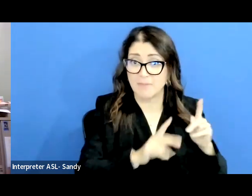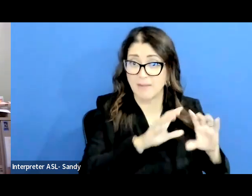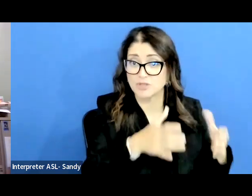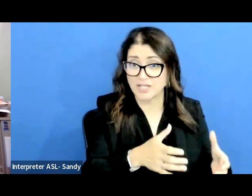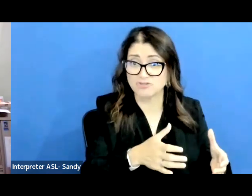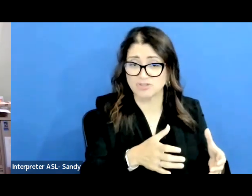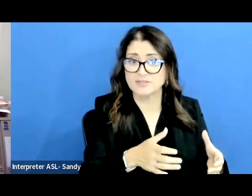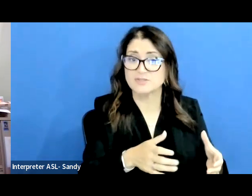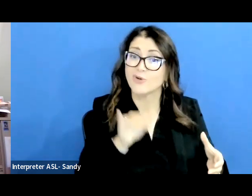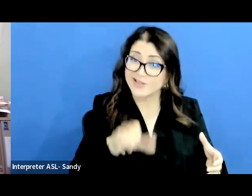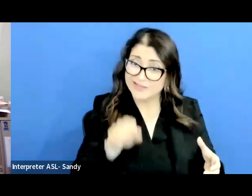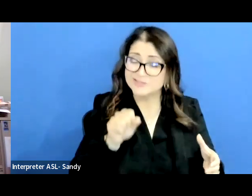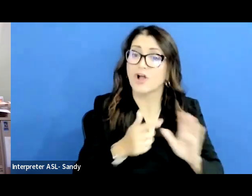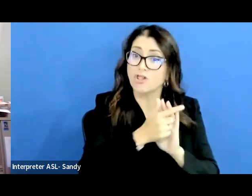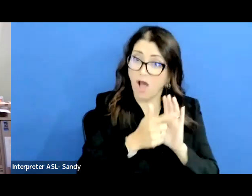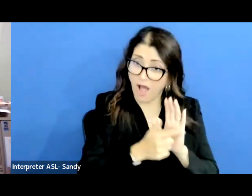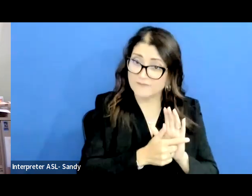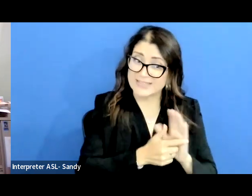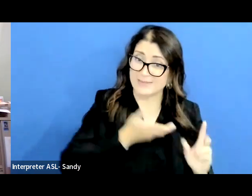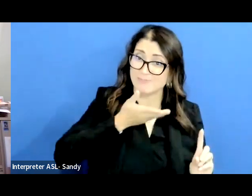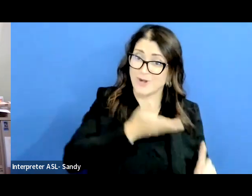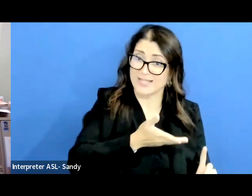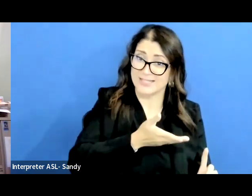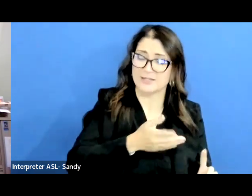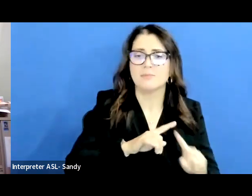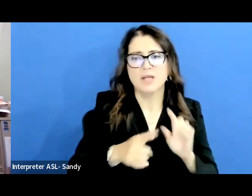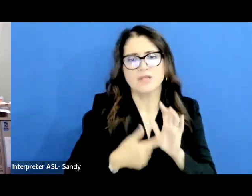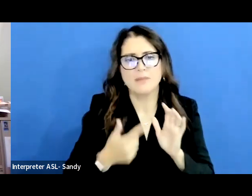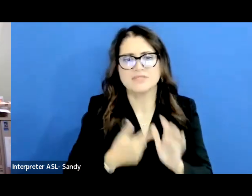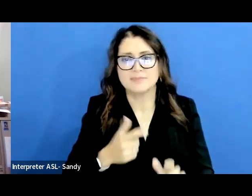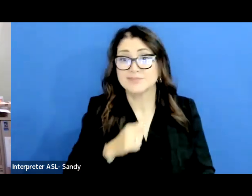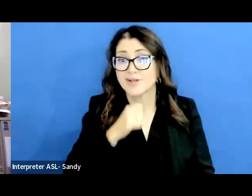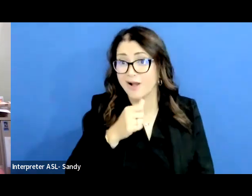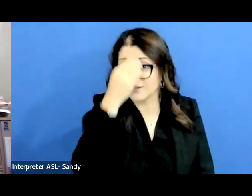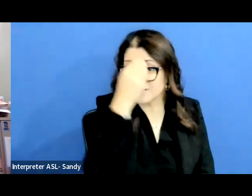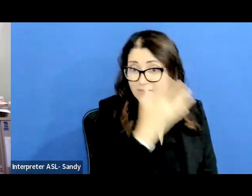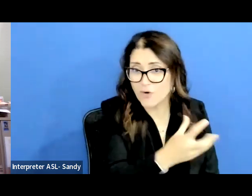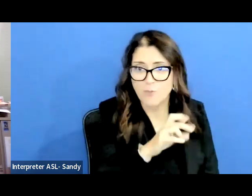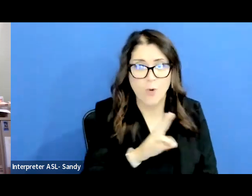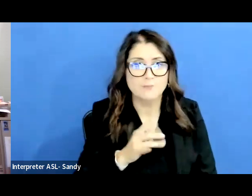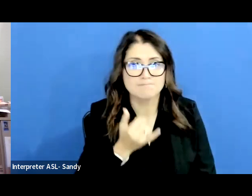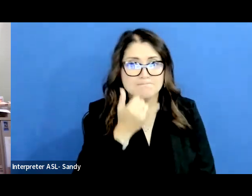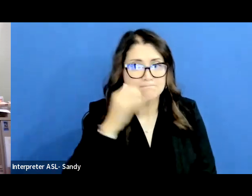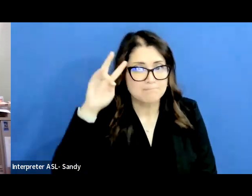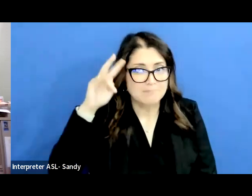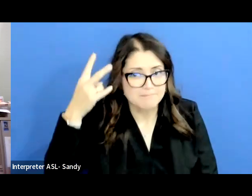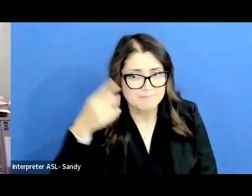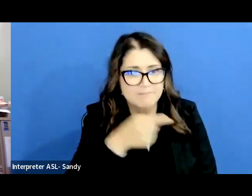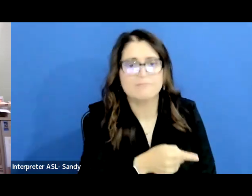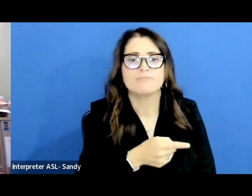lawfully present, they're often uninformed or misinformed about access to services and legal